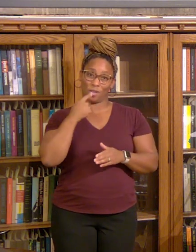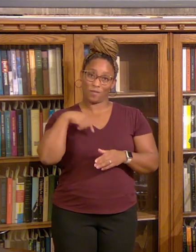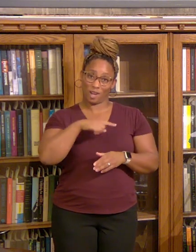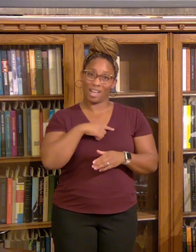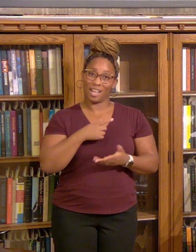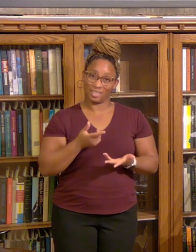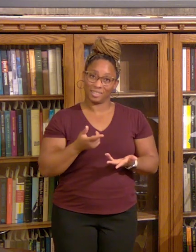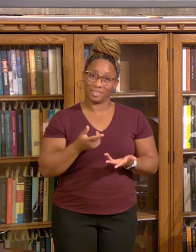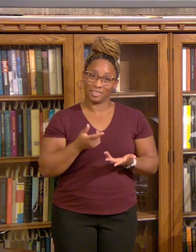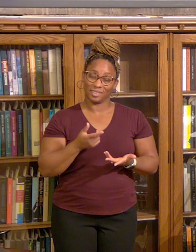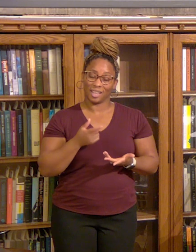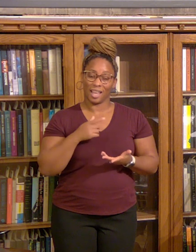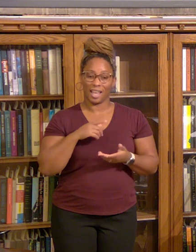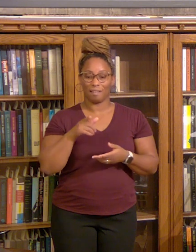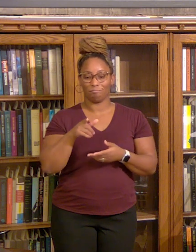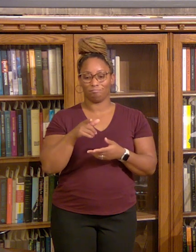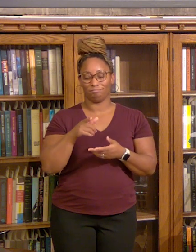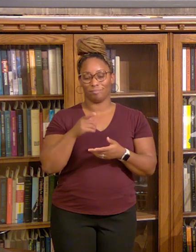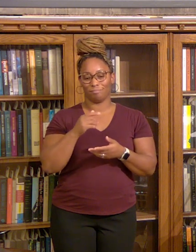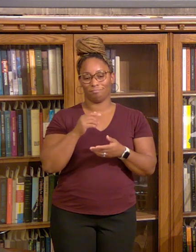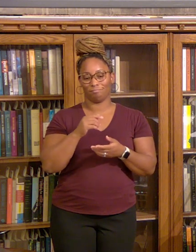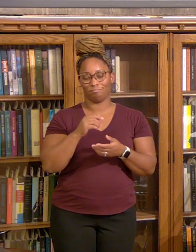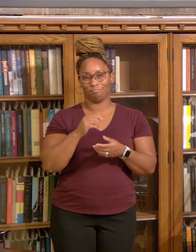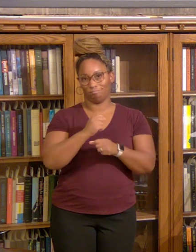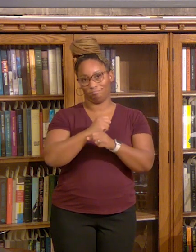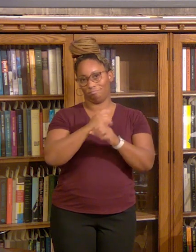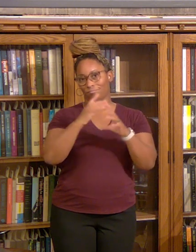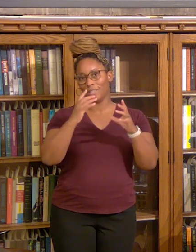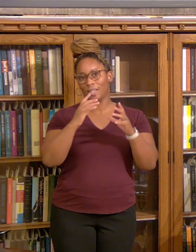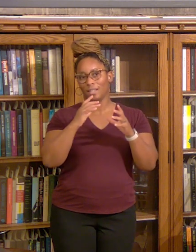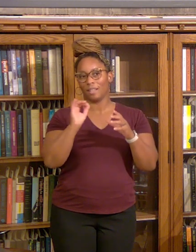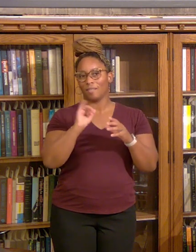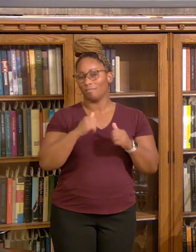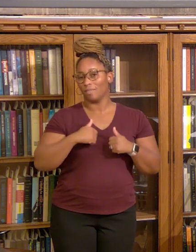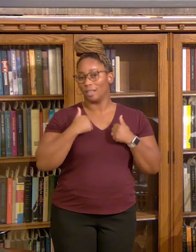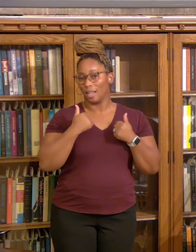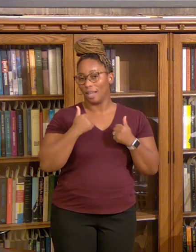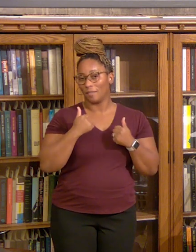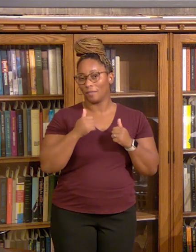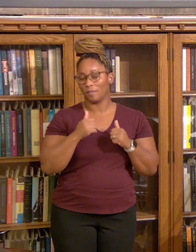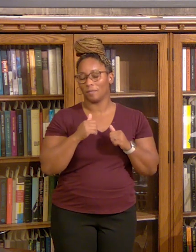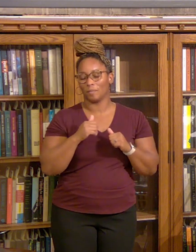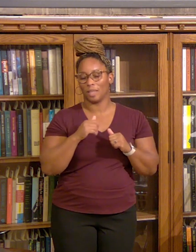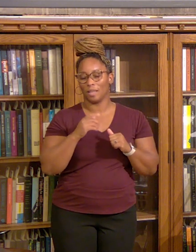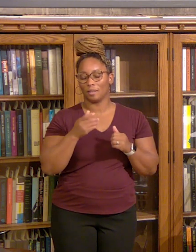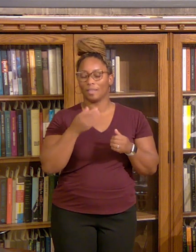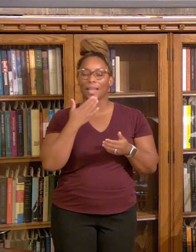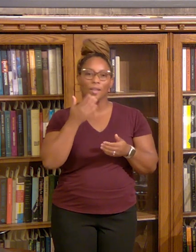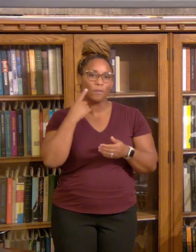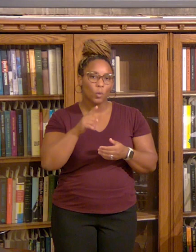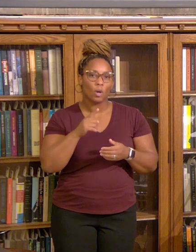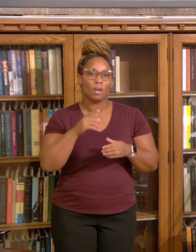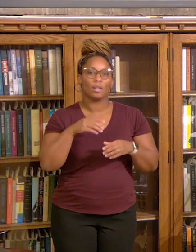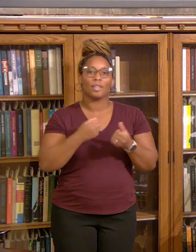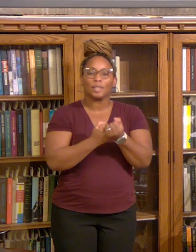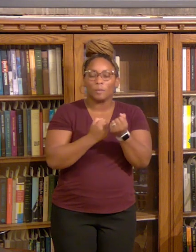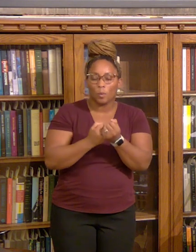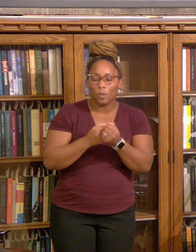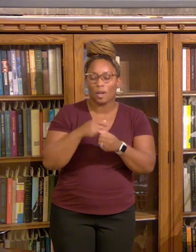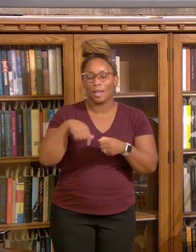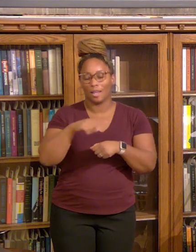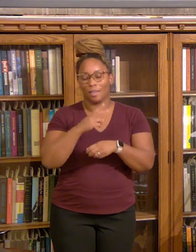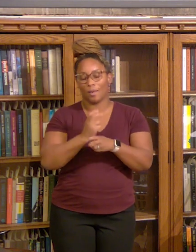har Franklin to life so we're incredibly grateful for the financial support they provided and for all the hard work they do so